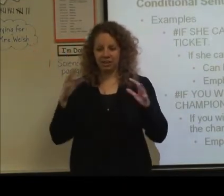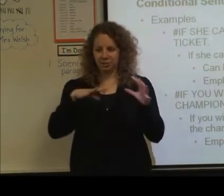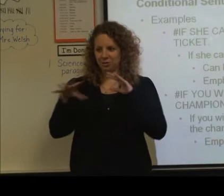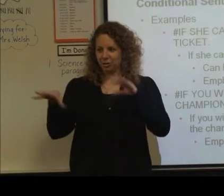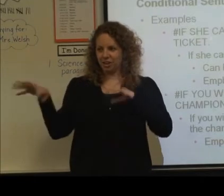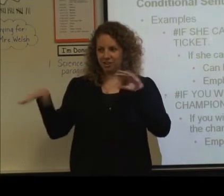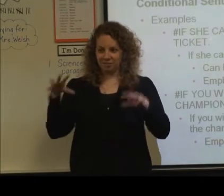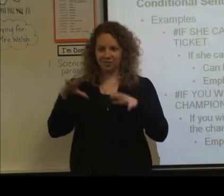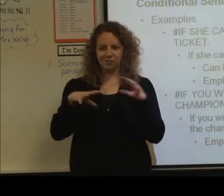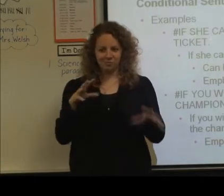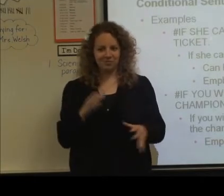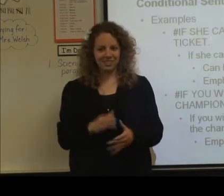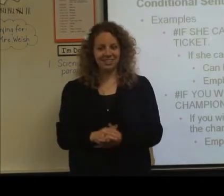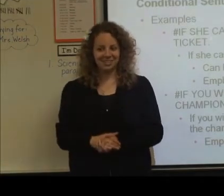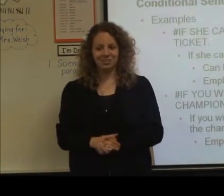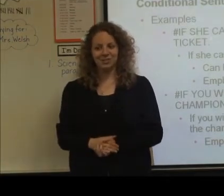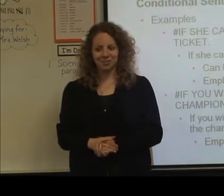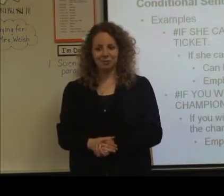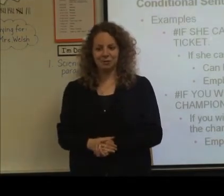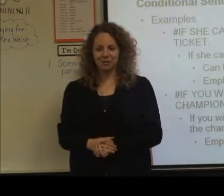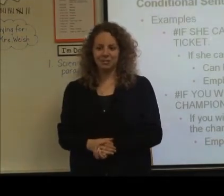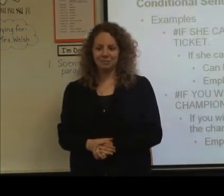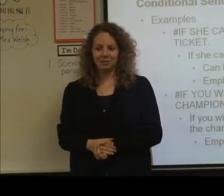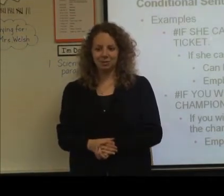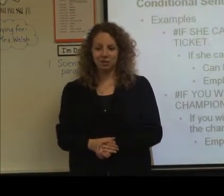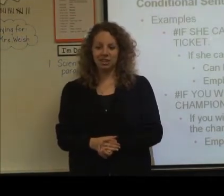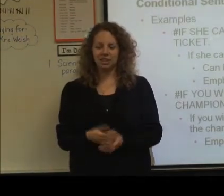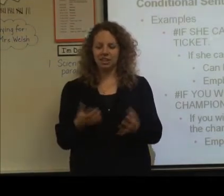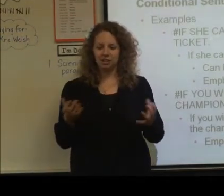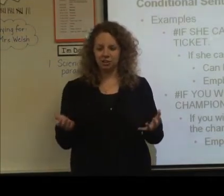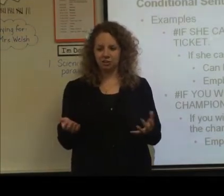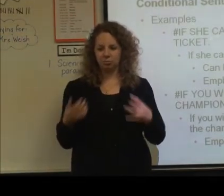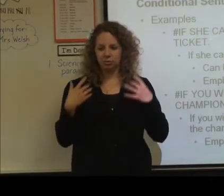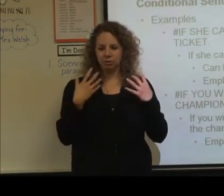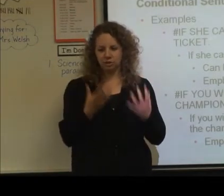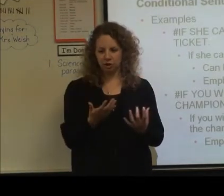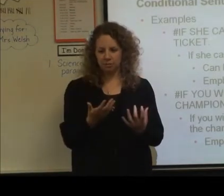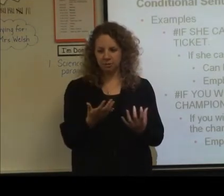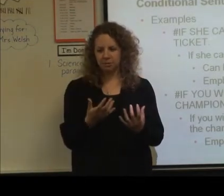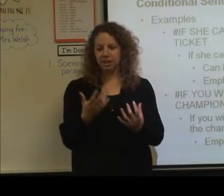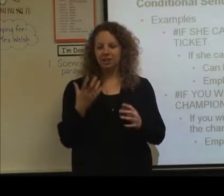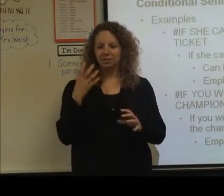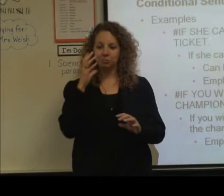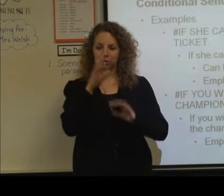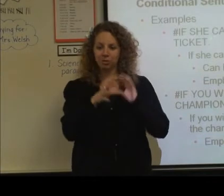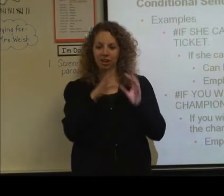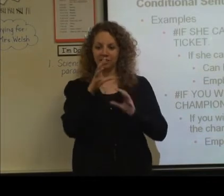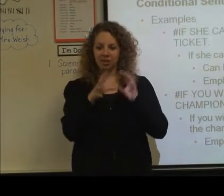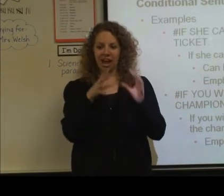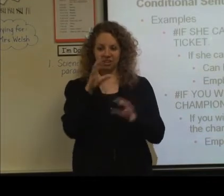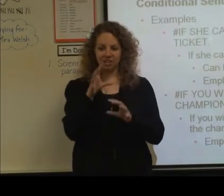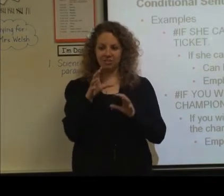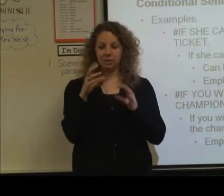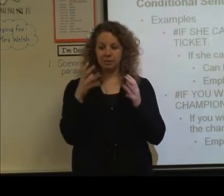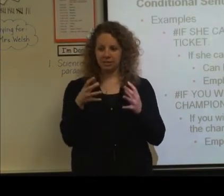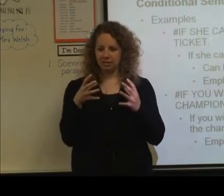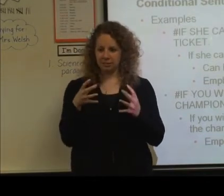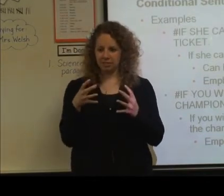So there's a lot of different signs that you can do for one word sometimes. Just like in English, then when we describe something, then there's a lot of different adjectives that mean the same